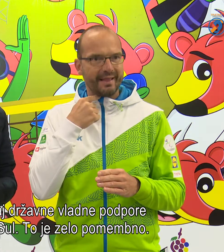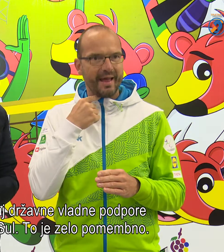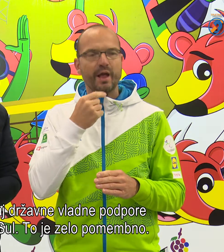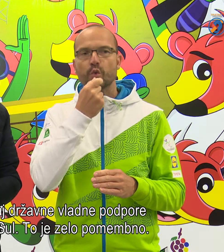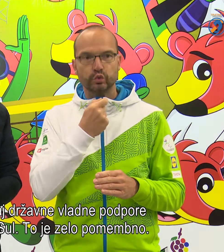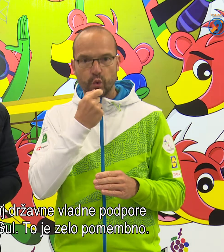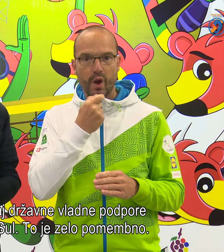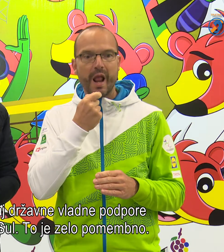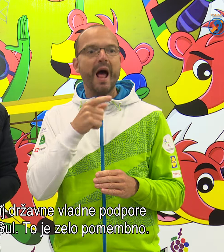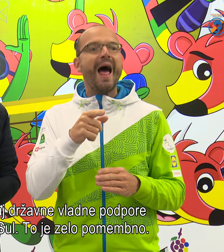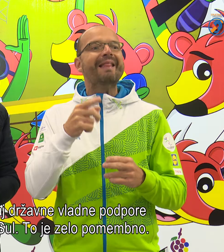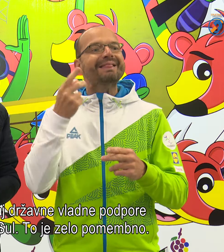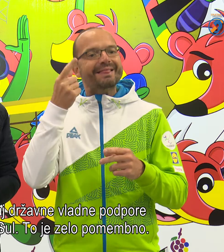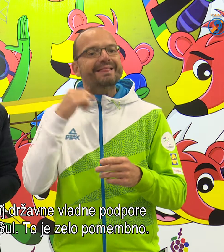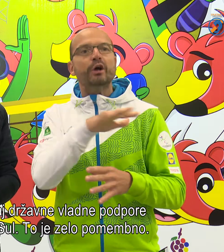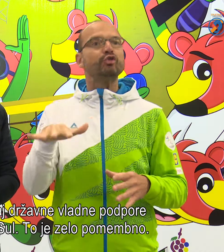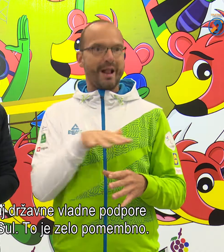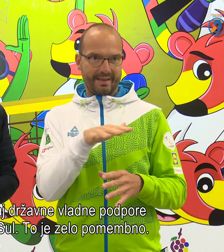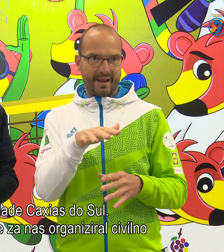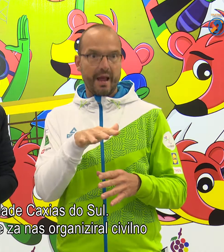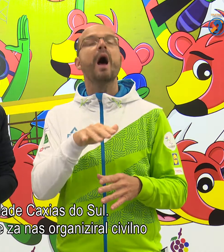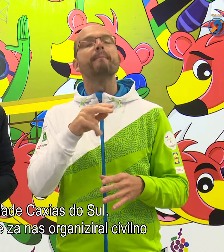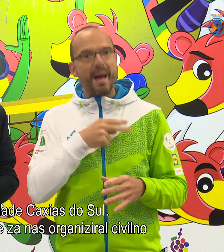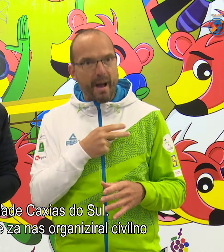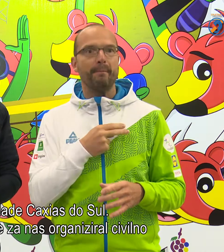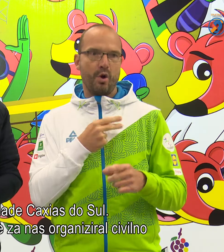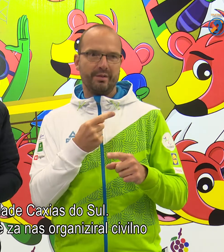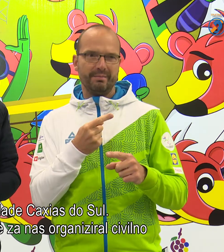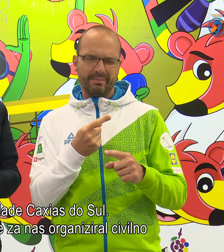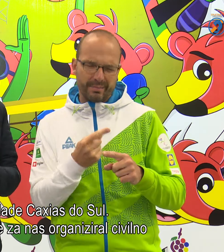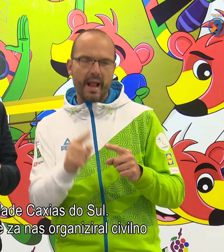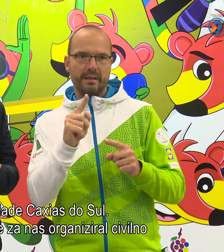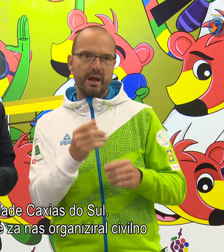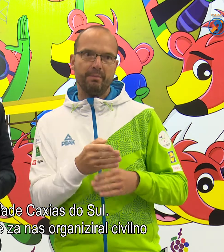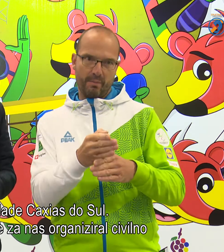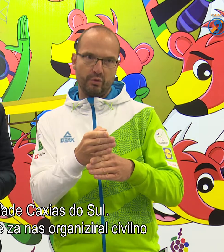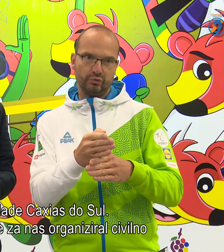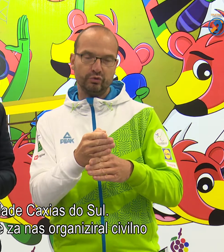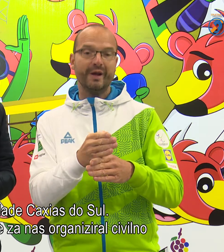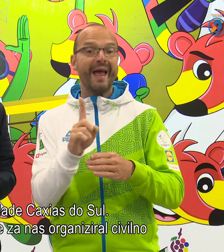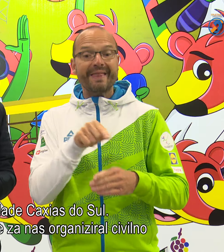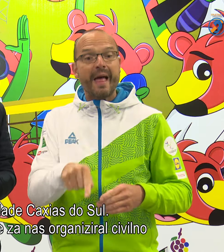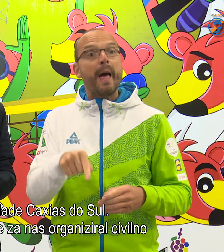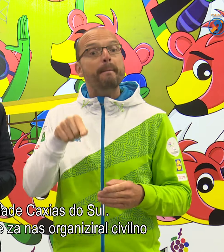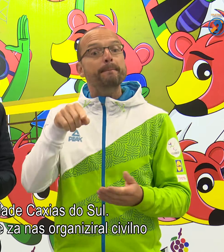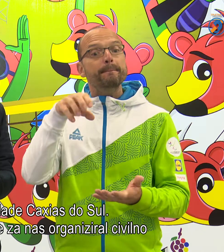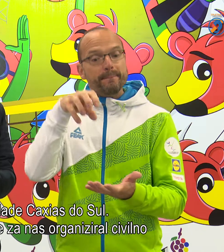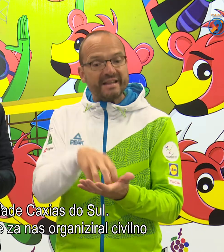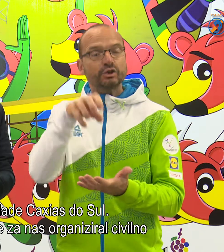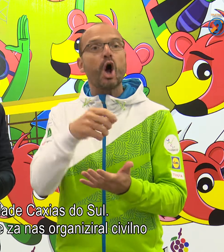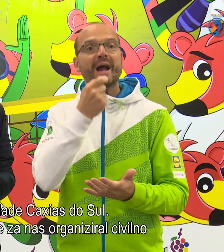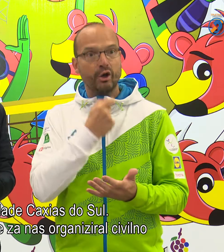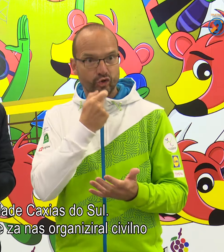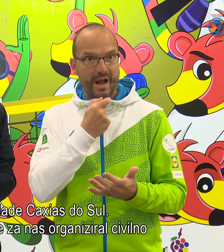It's very important, and also with the Caxias do Sul government.